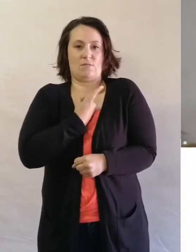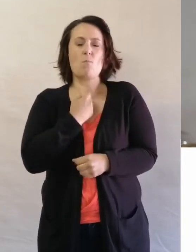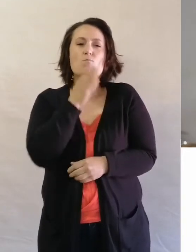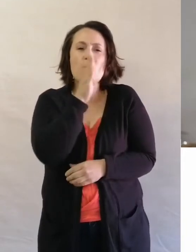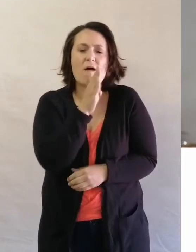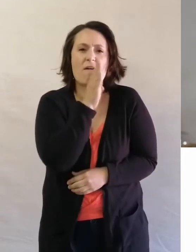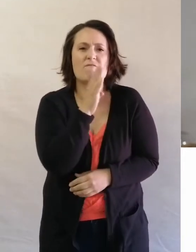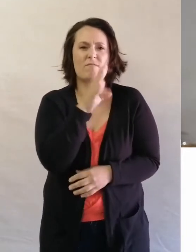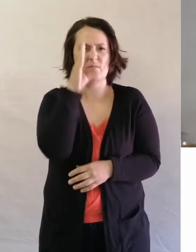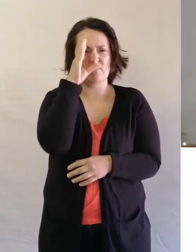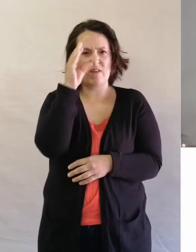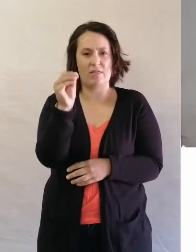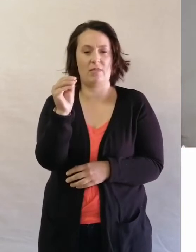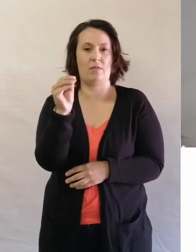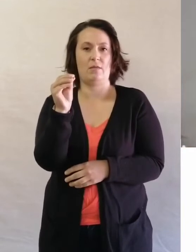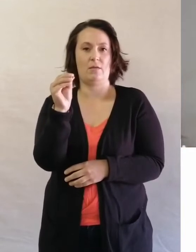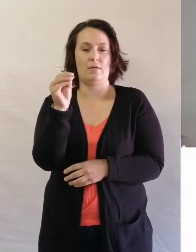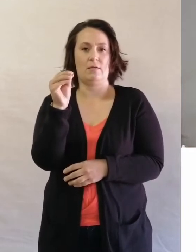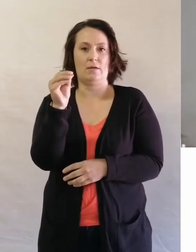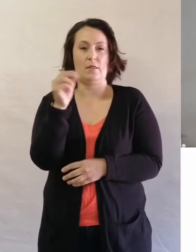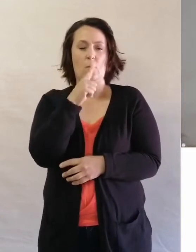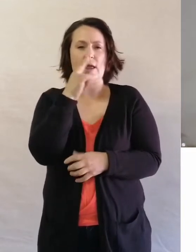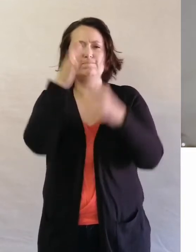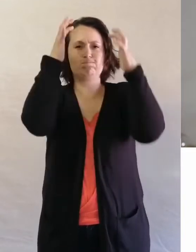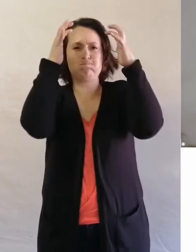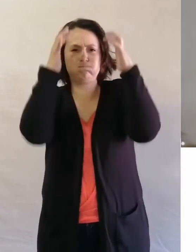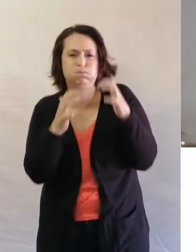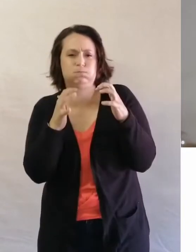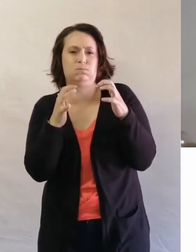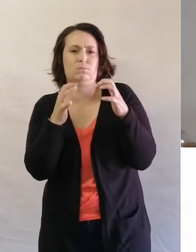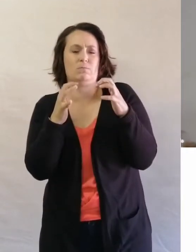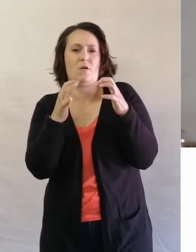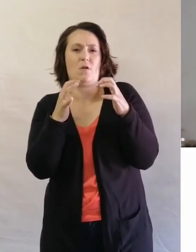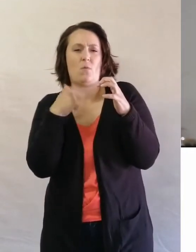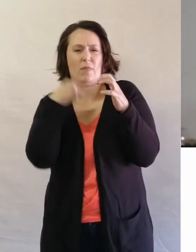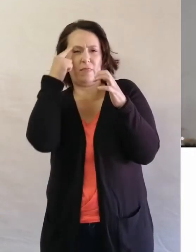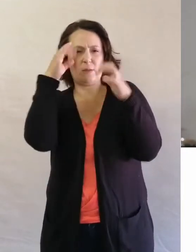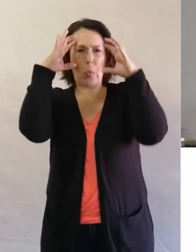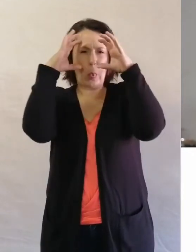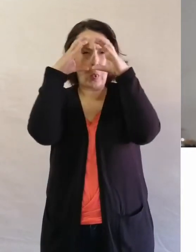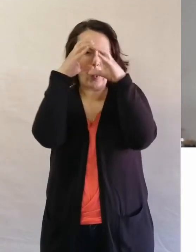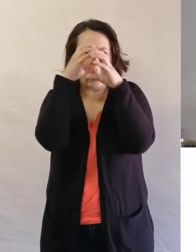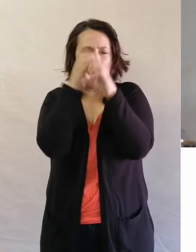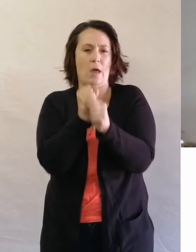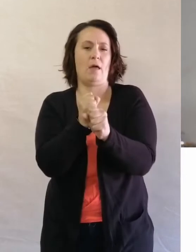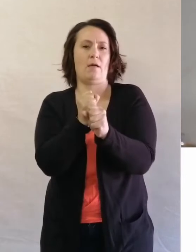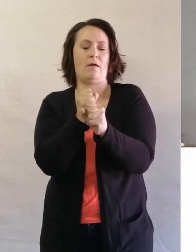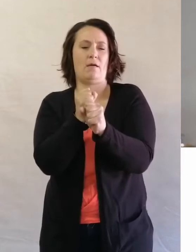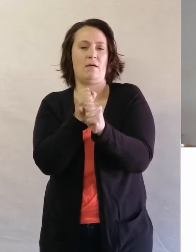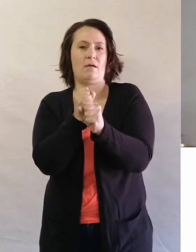And for the constraints to dumb us down and to make us think small. And for that